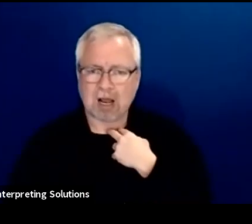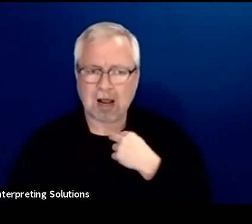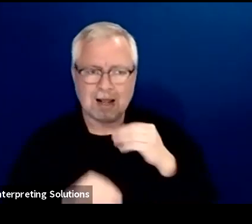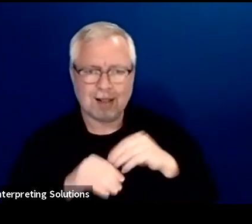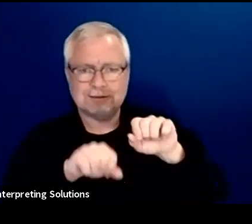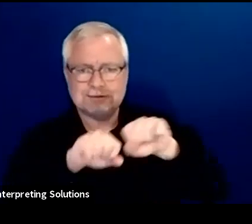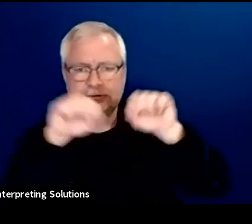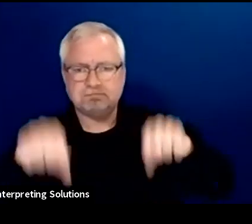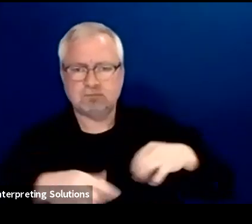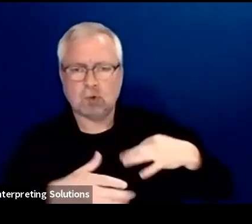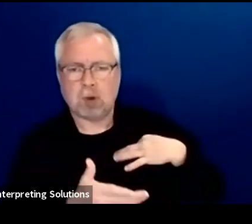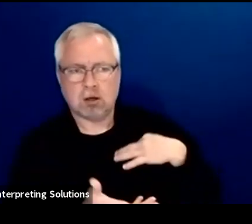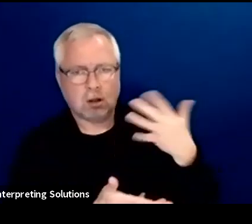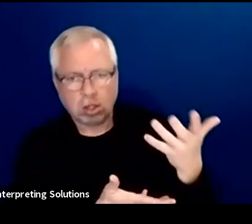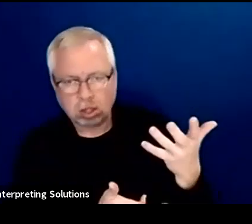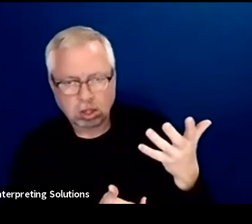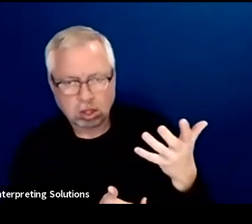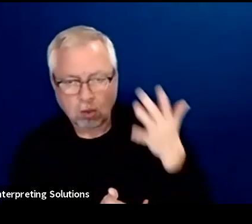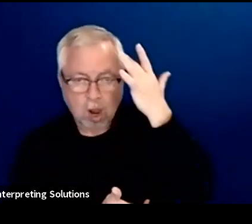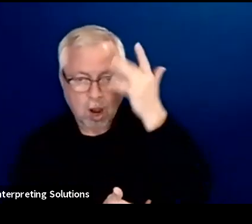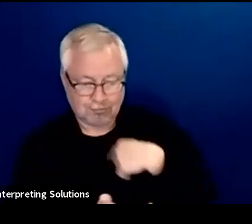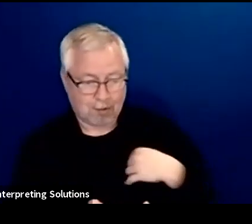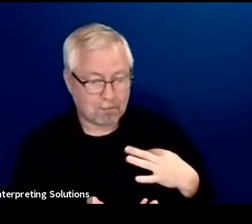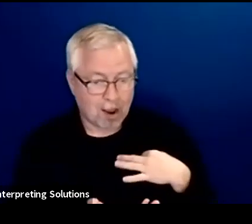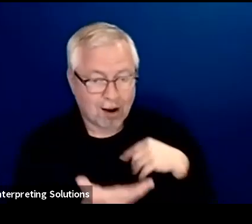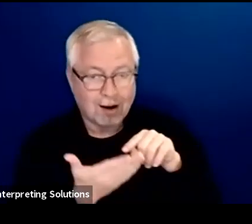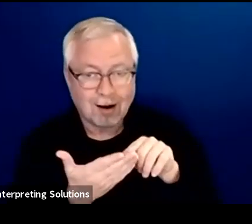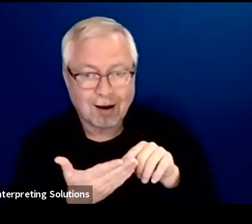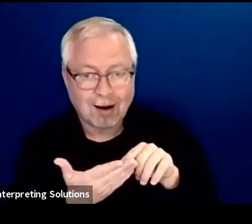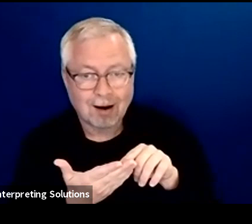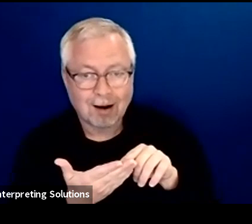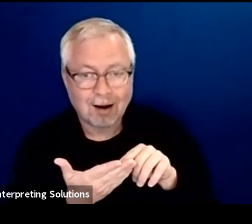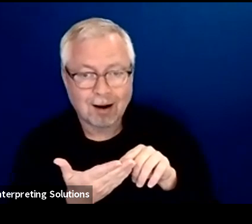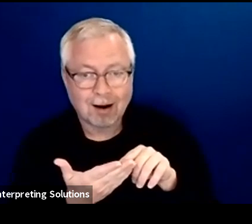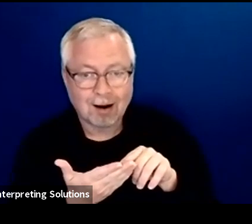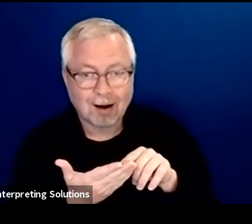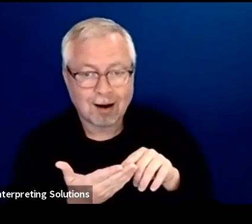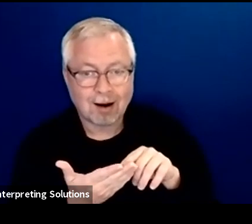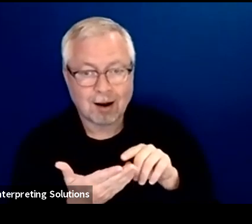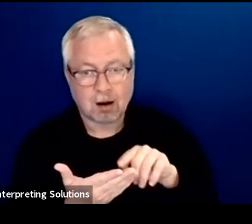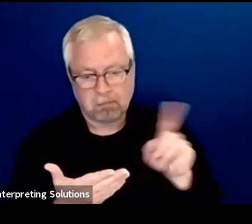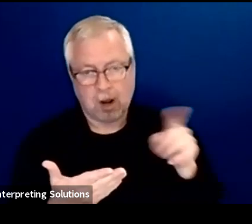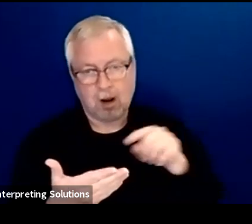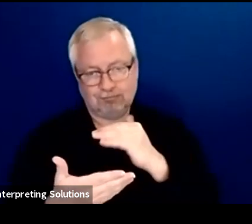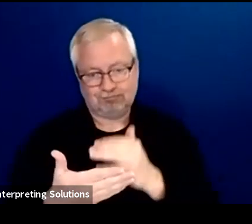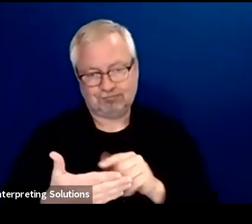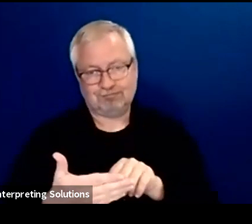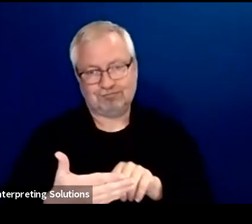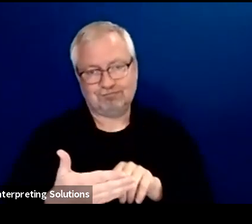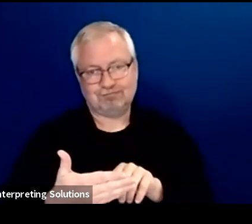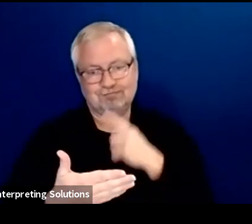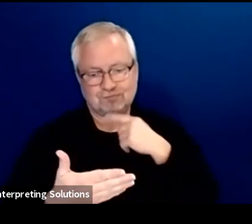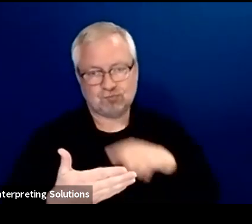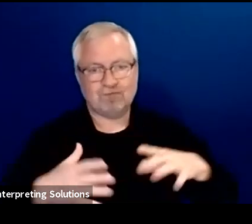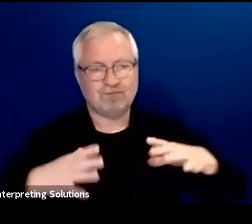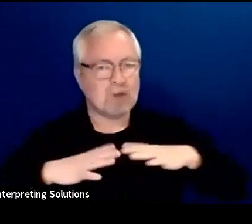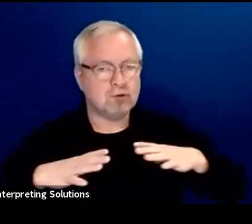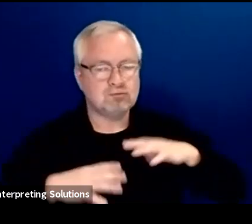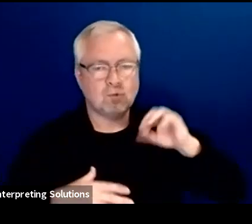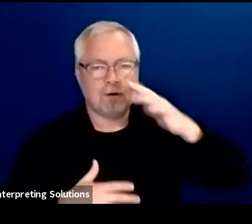applied. They're eligible, save for the fact that they have a vacation or sick pay issue in play. And so by clearing those up, we're